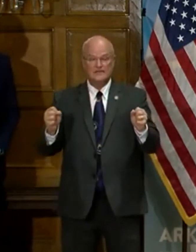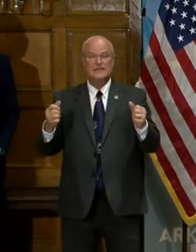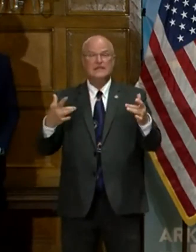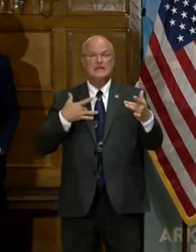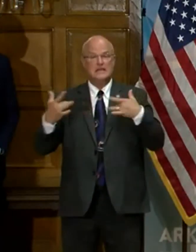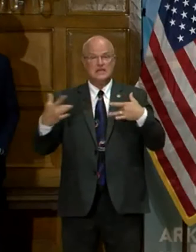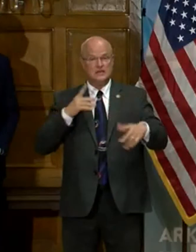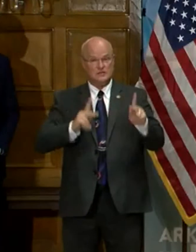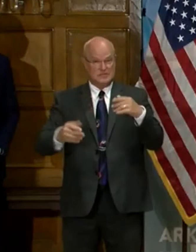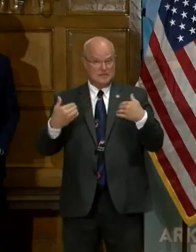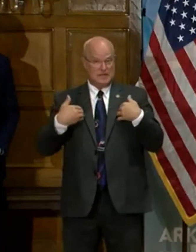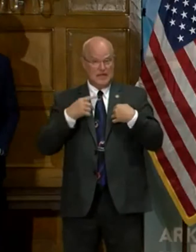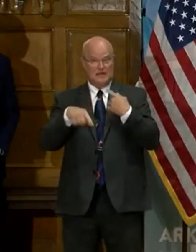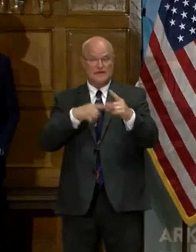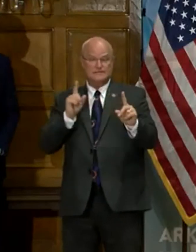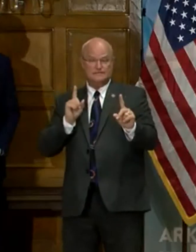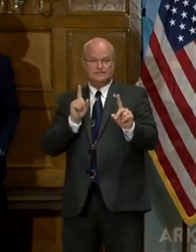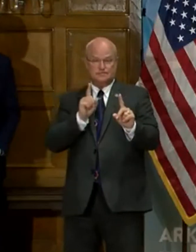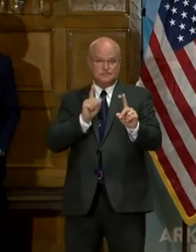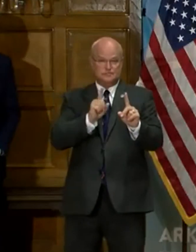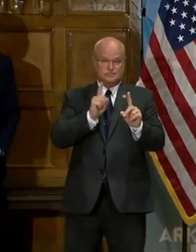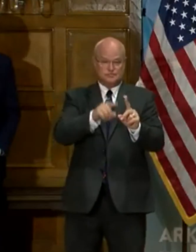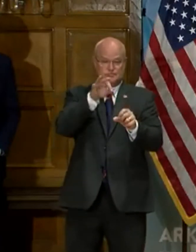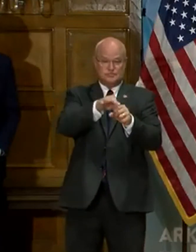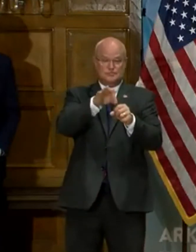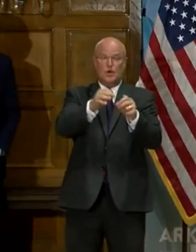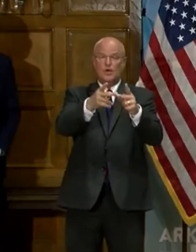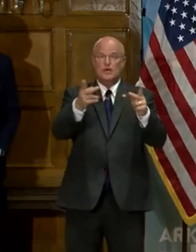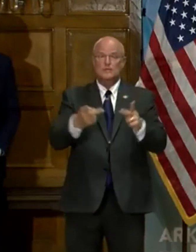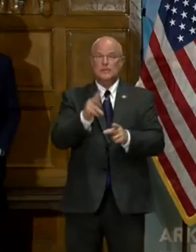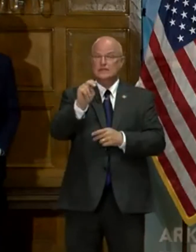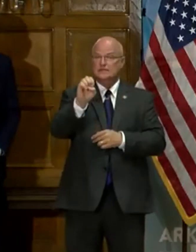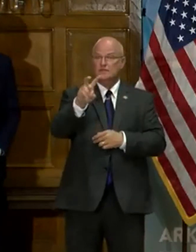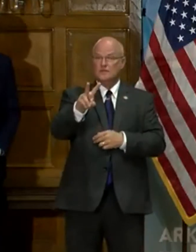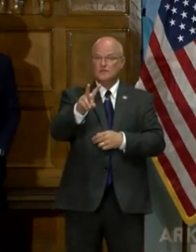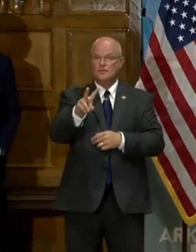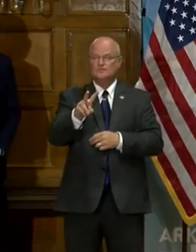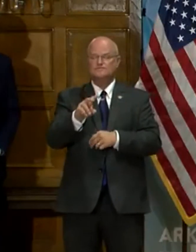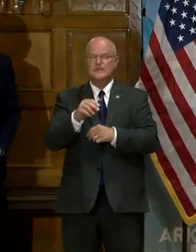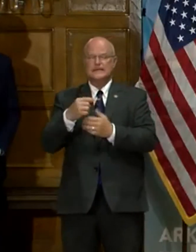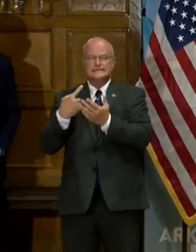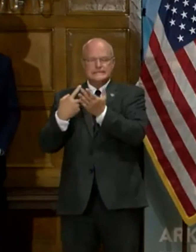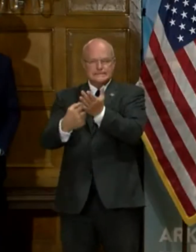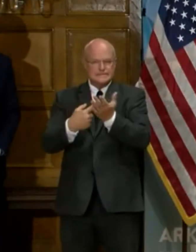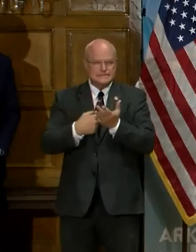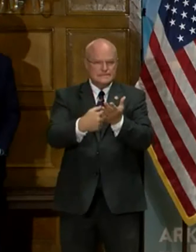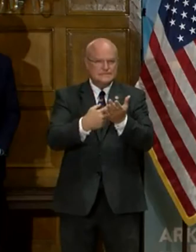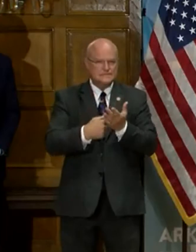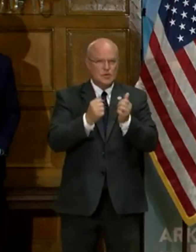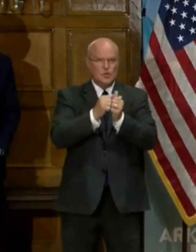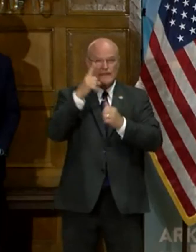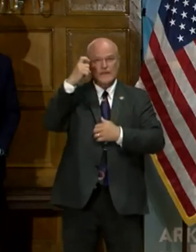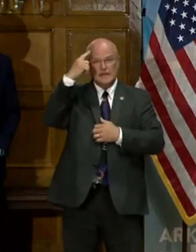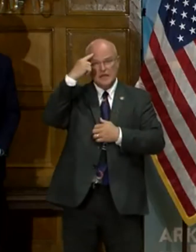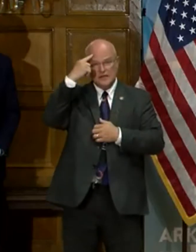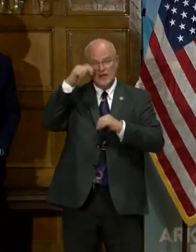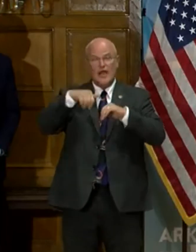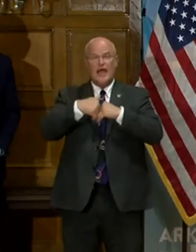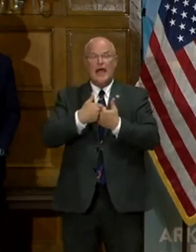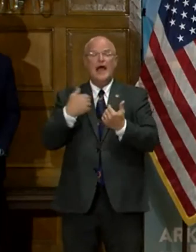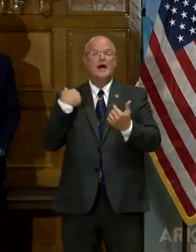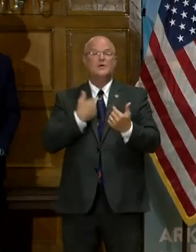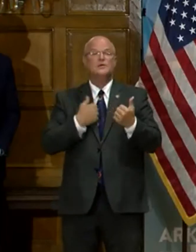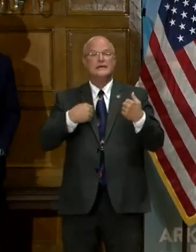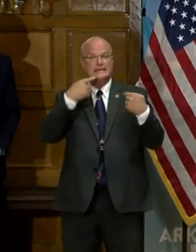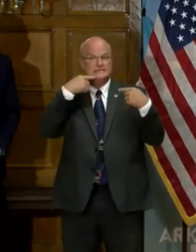people may have as they approach the polling places in November. And working with the Governor, I think this is how we get things done, is we look past